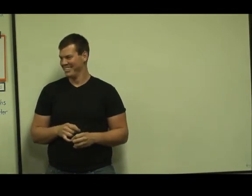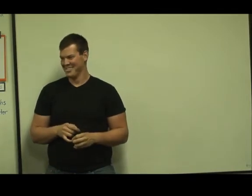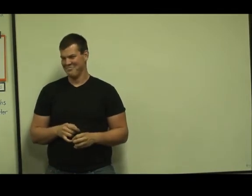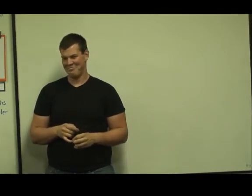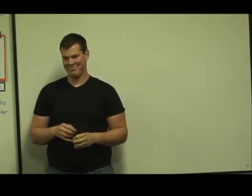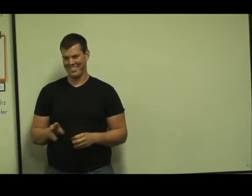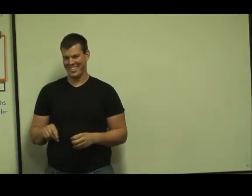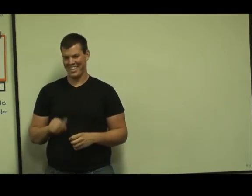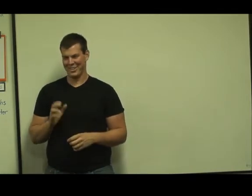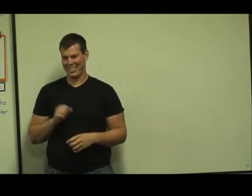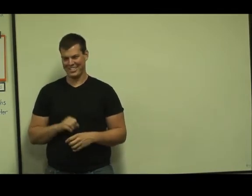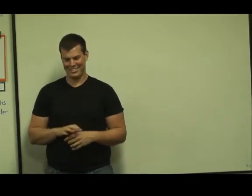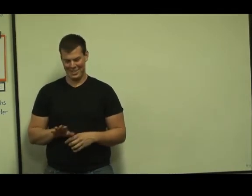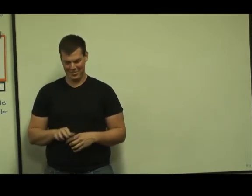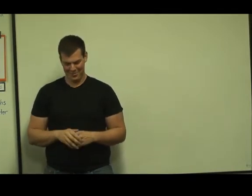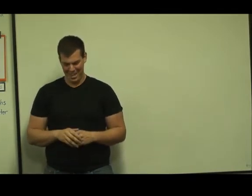guess. I guess no.